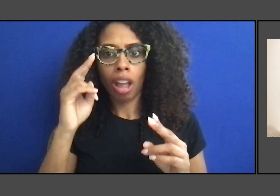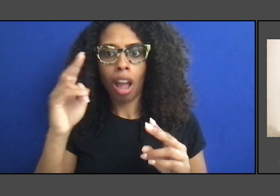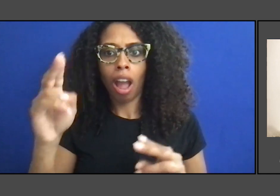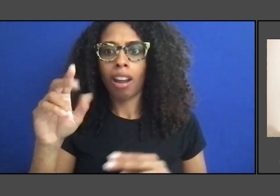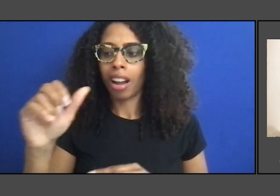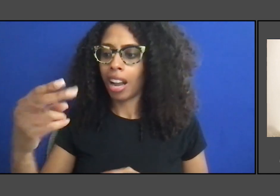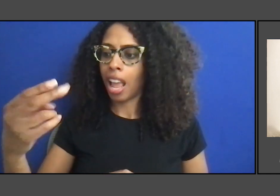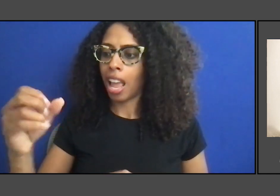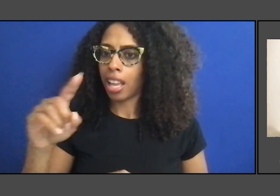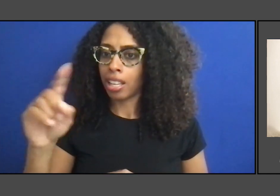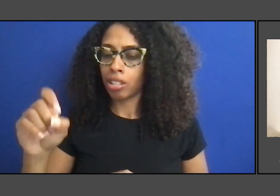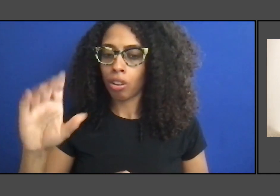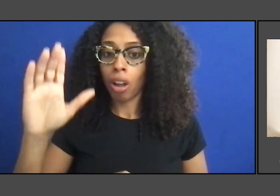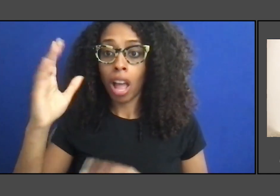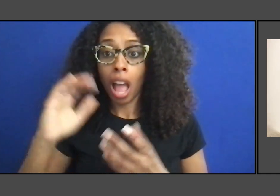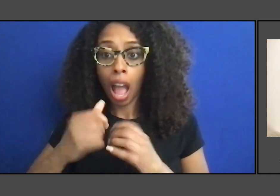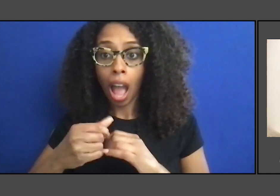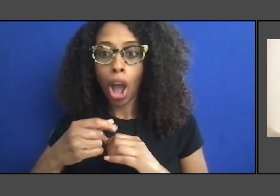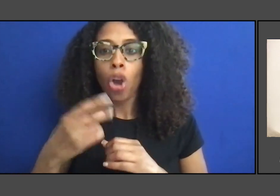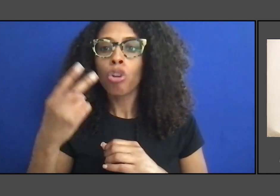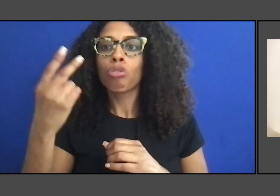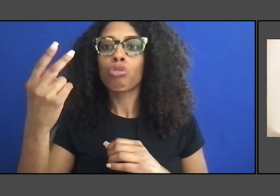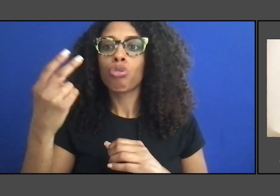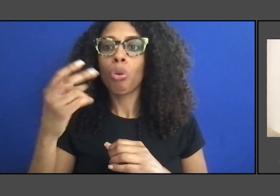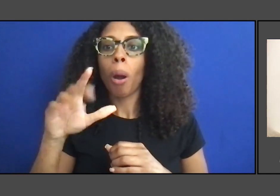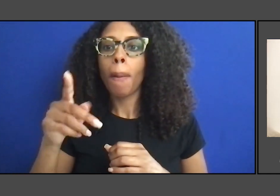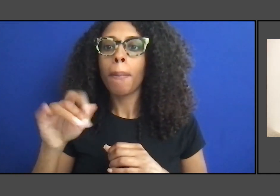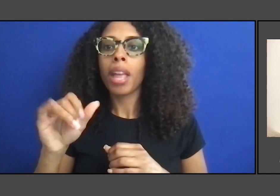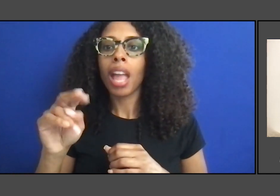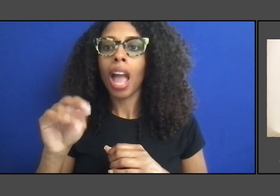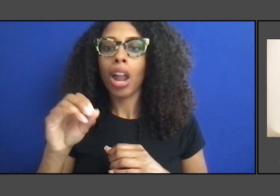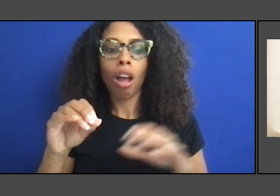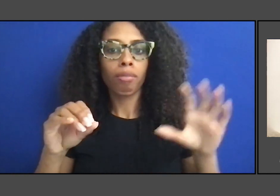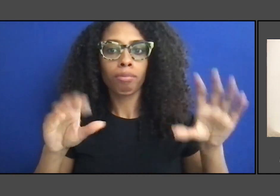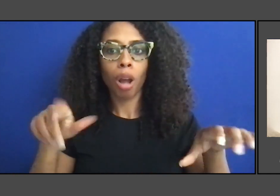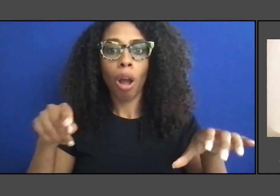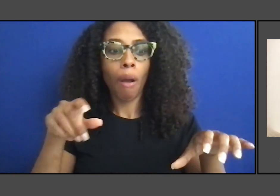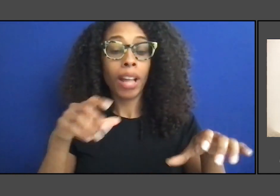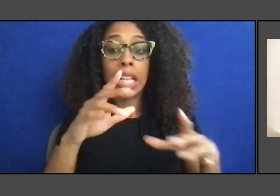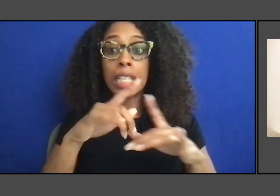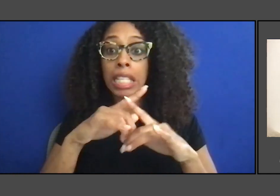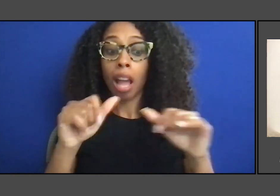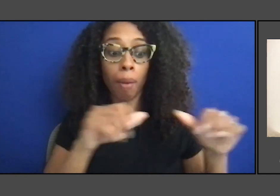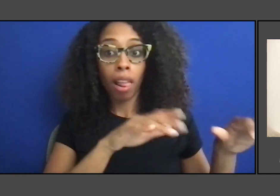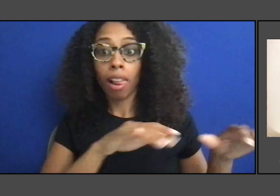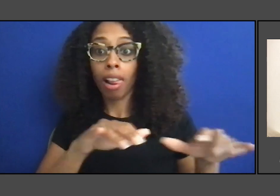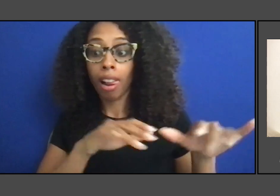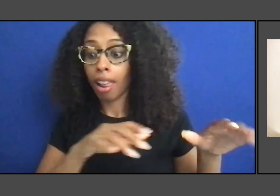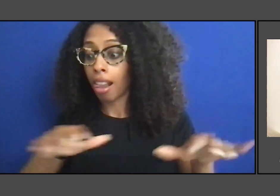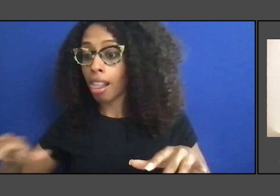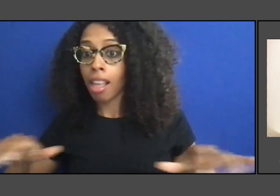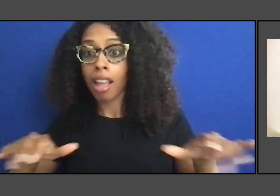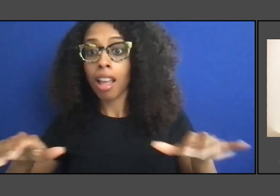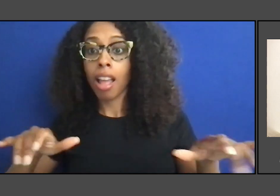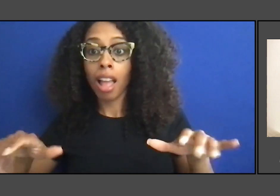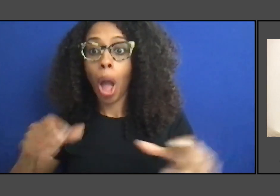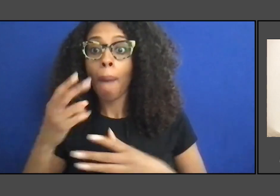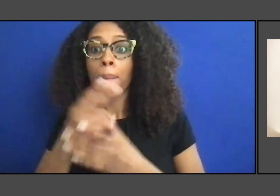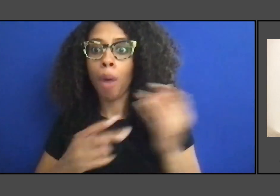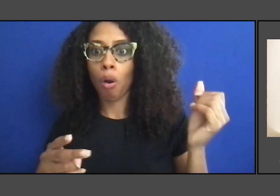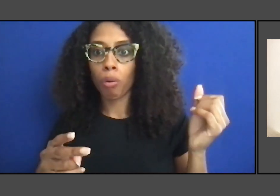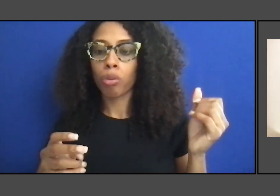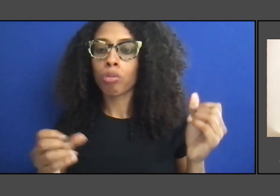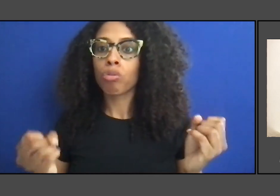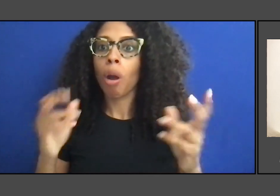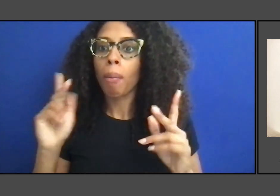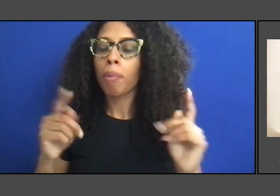went to YouTube. And it made me think, if the number of younger artists, younger popular artists,